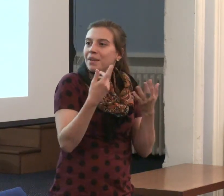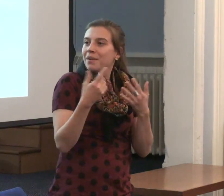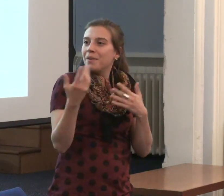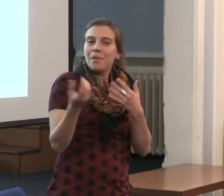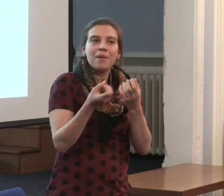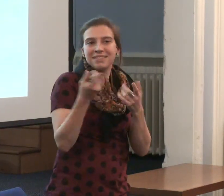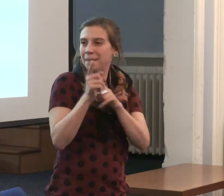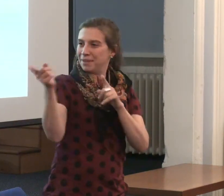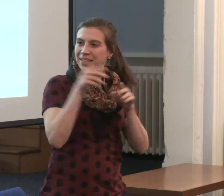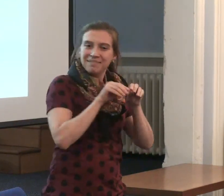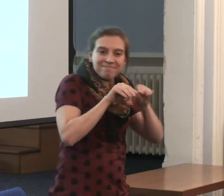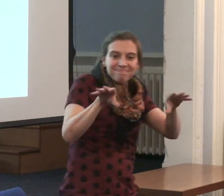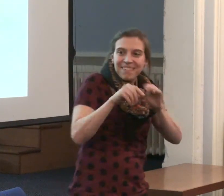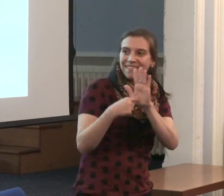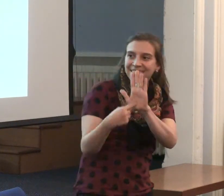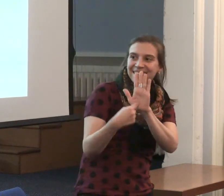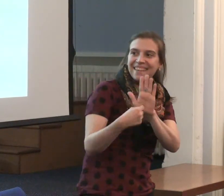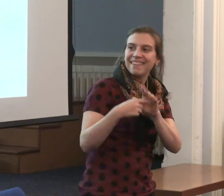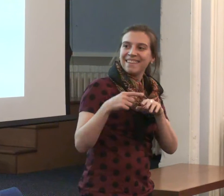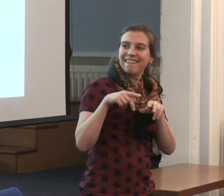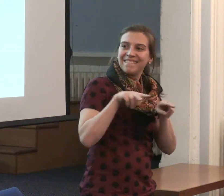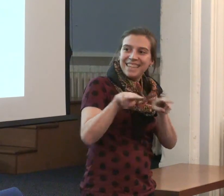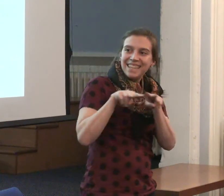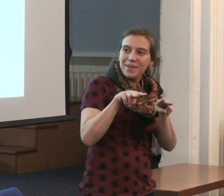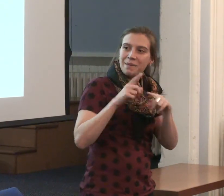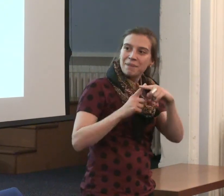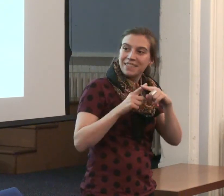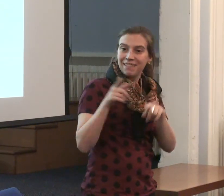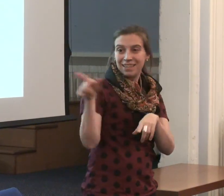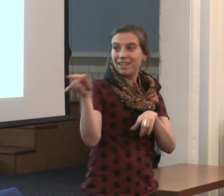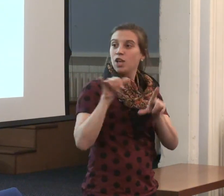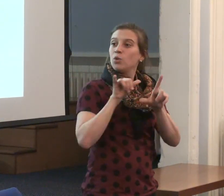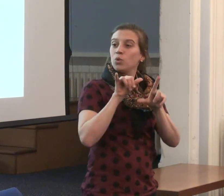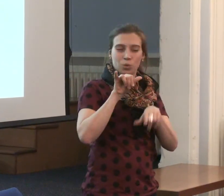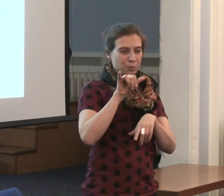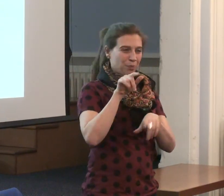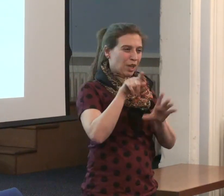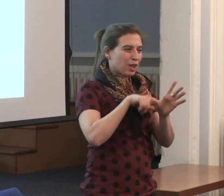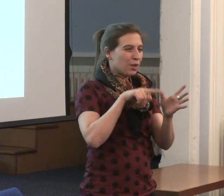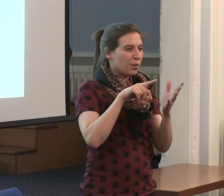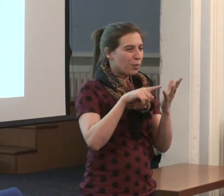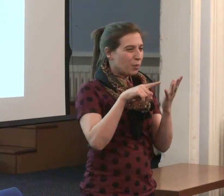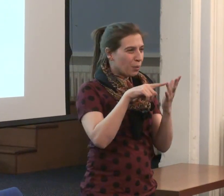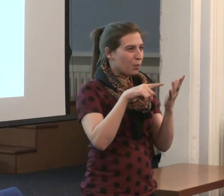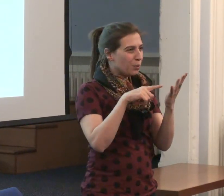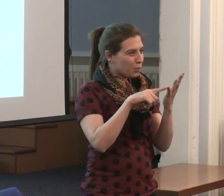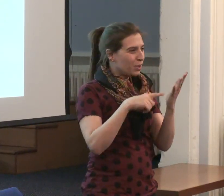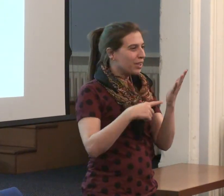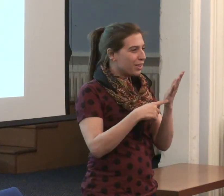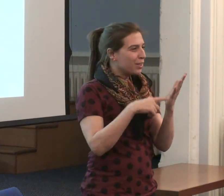influence attitudes in society towards the deaf community? You, in your study, showed examples of positive